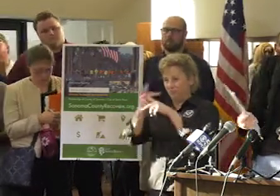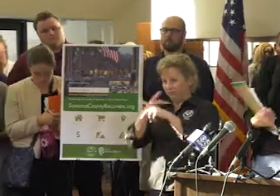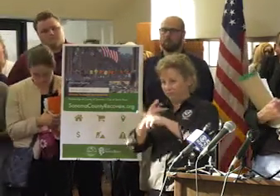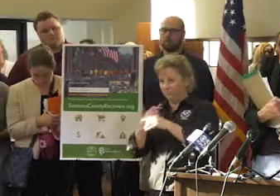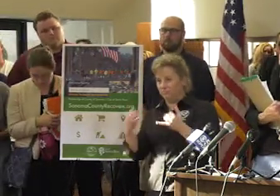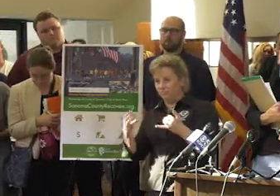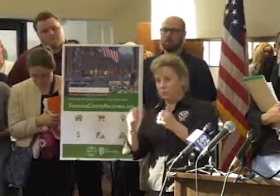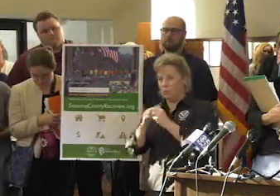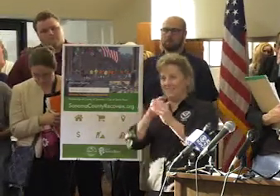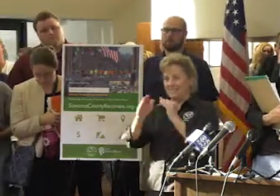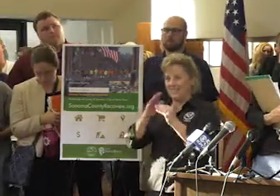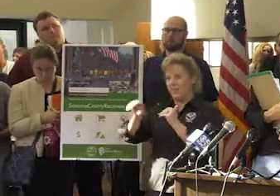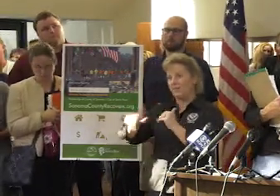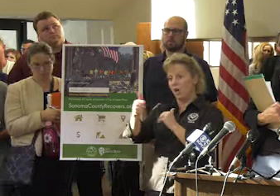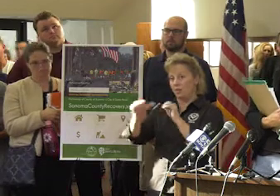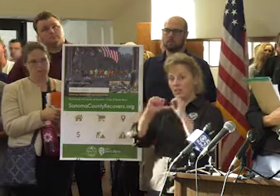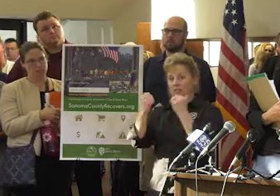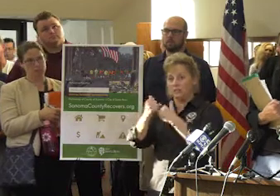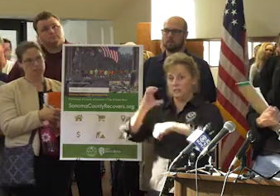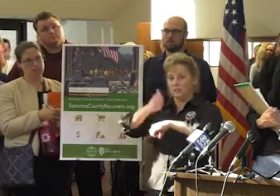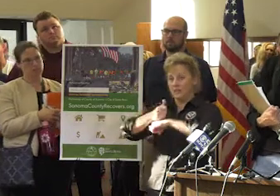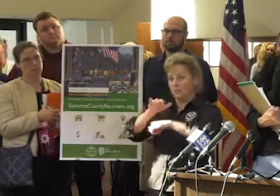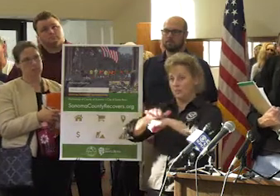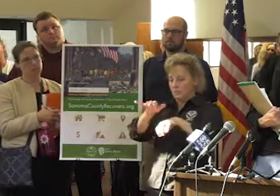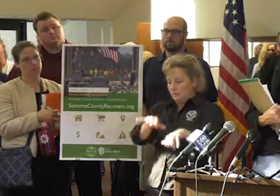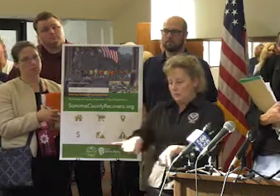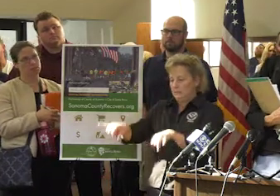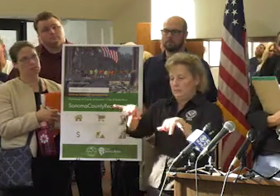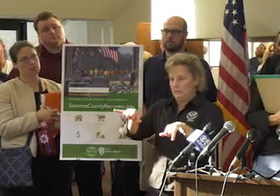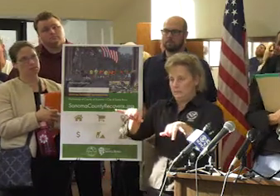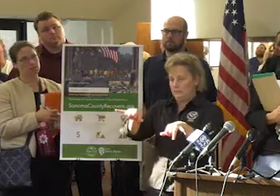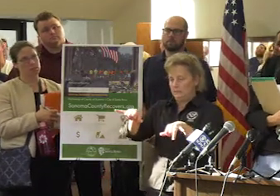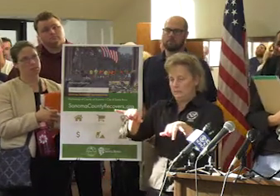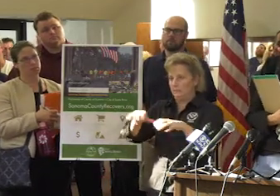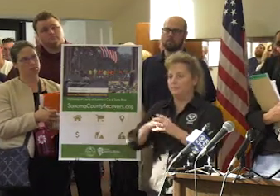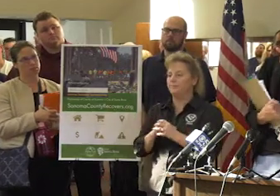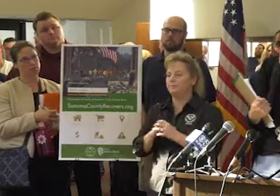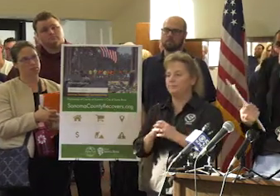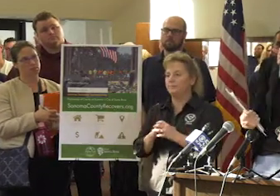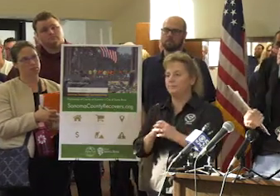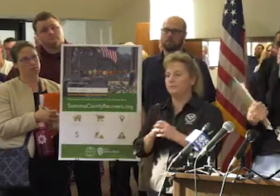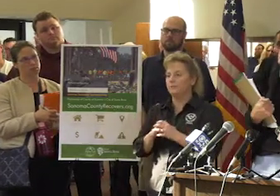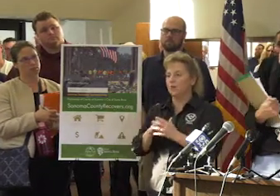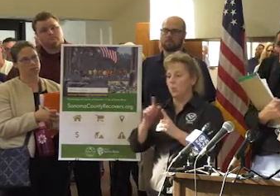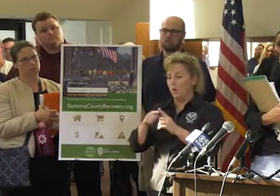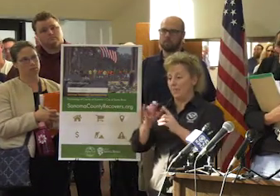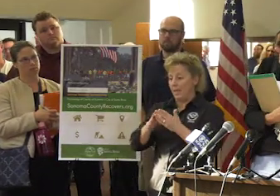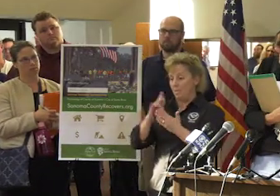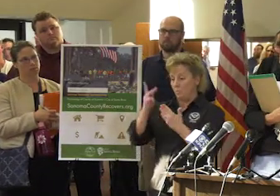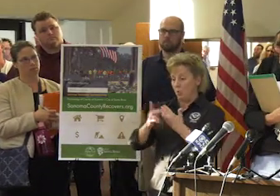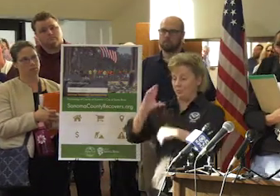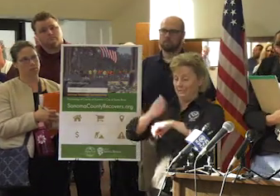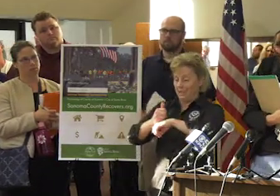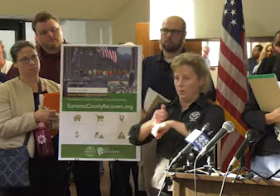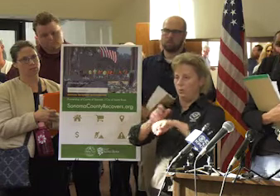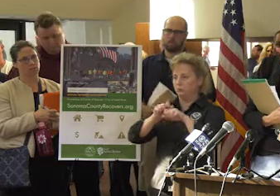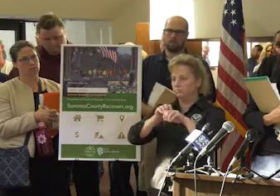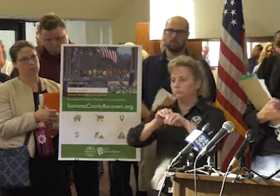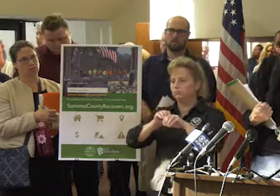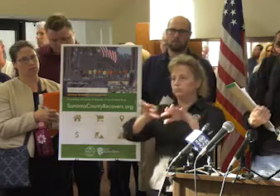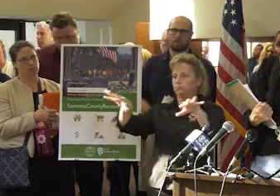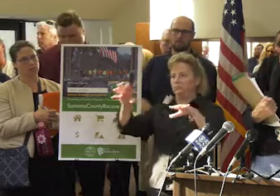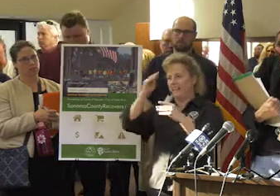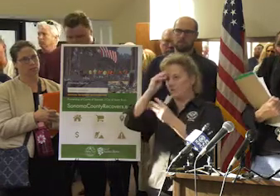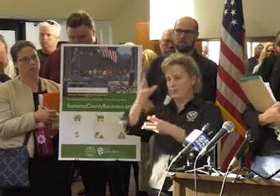and all the other agencies to set up those standards. As soon as we have that available, we will get that information out to you